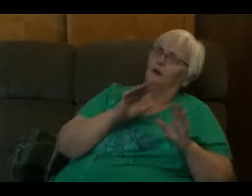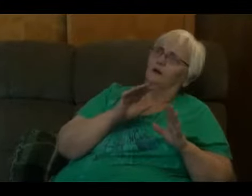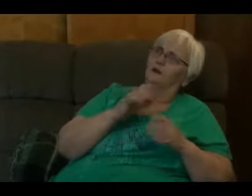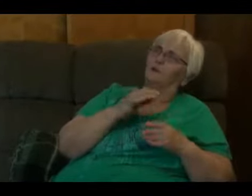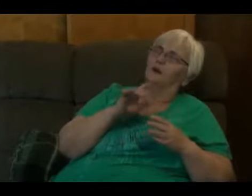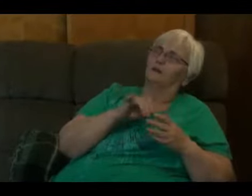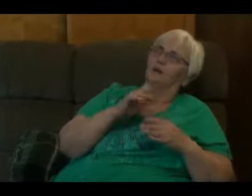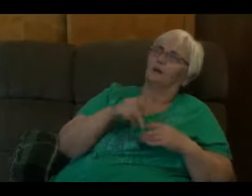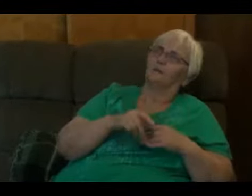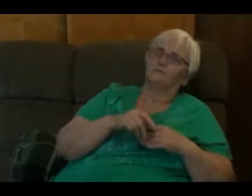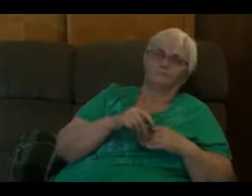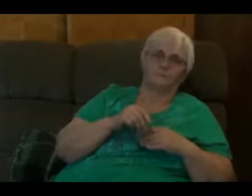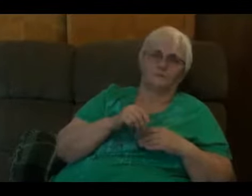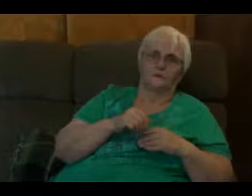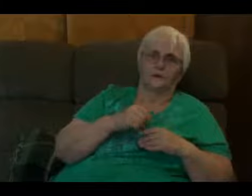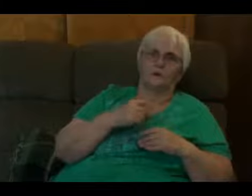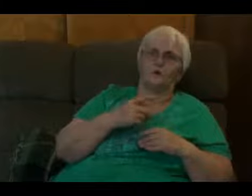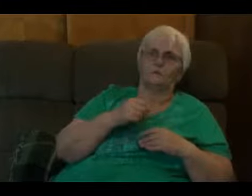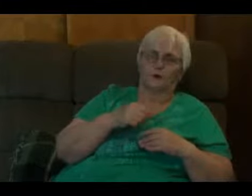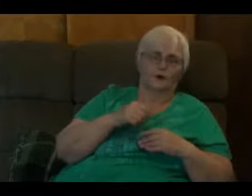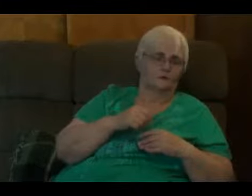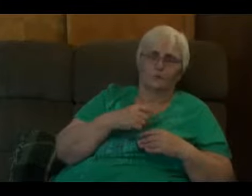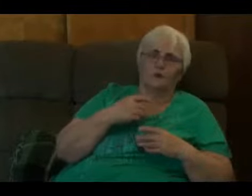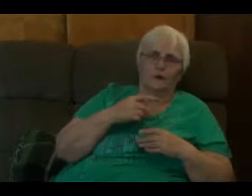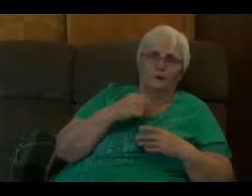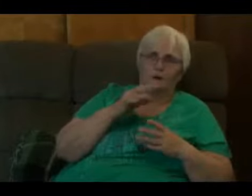up? I told him, yes. Don't tell him I didn't.